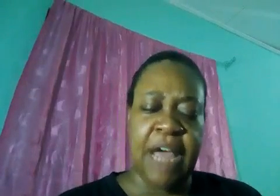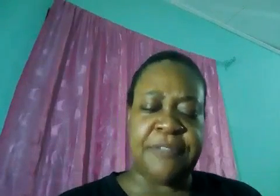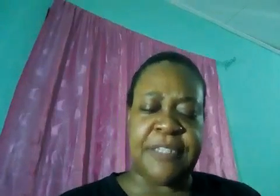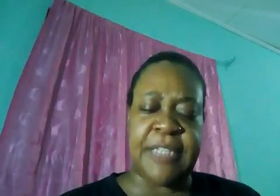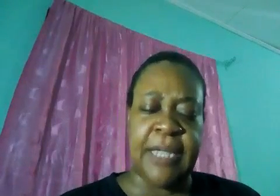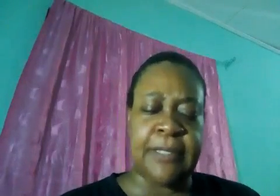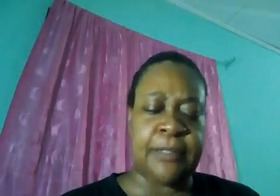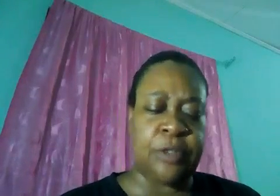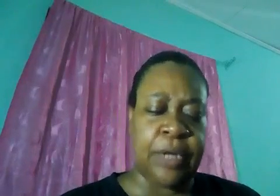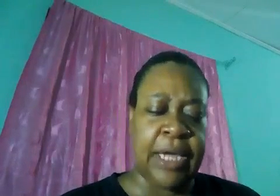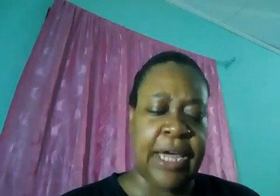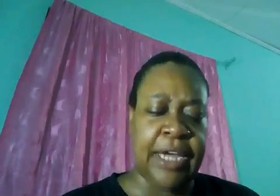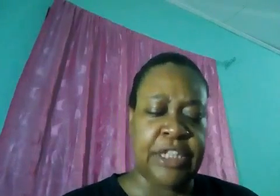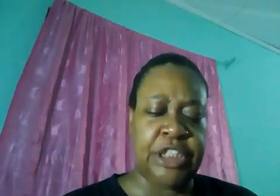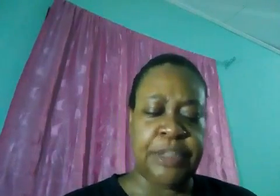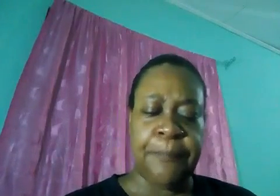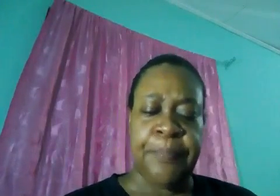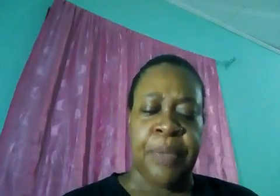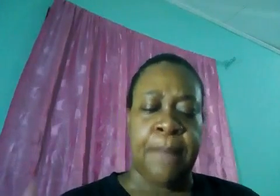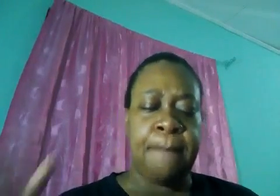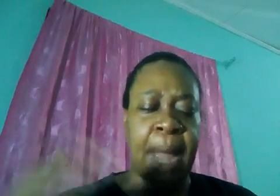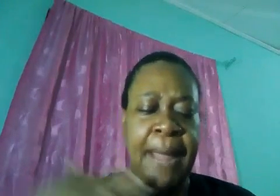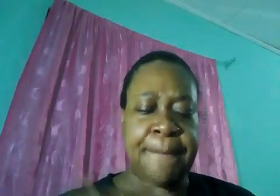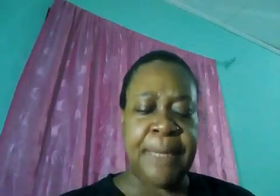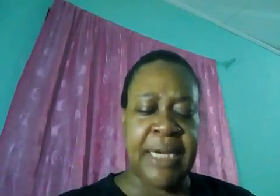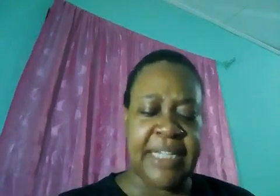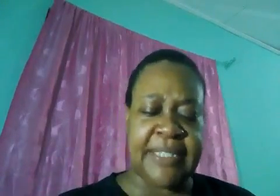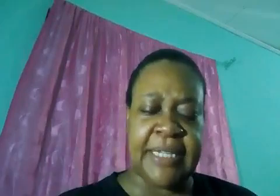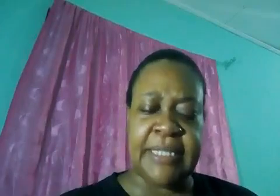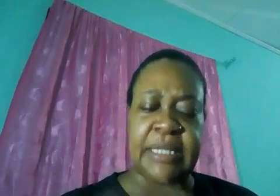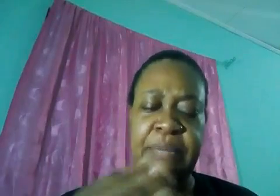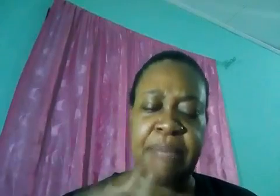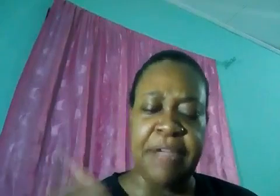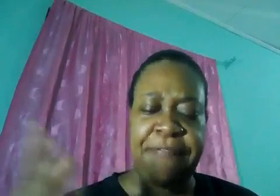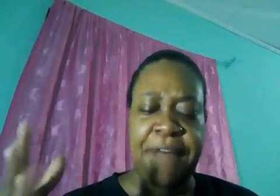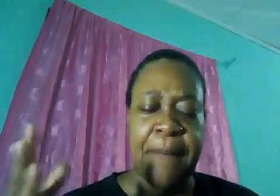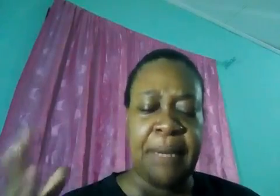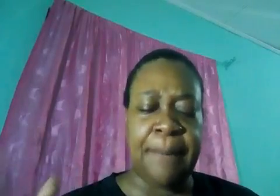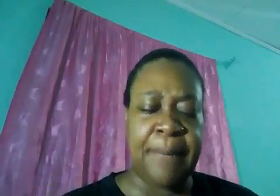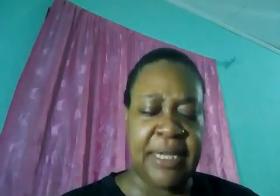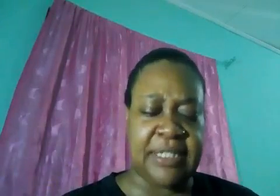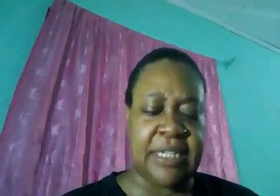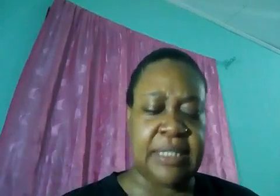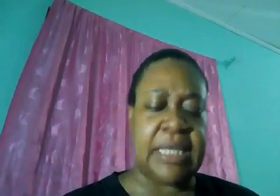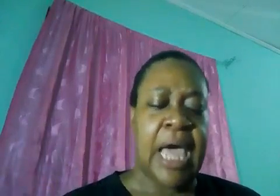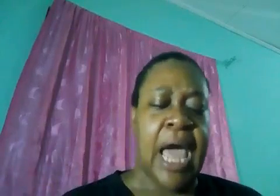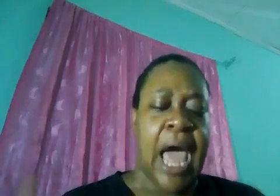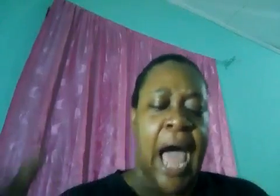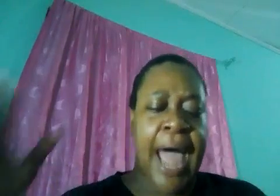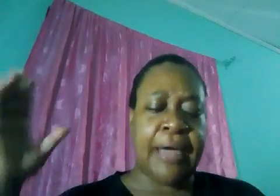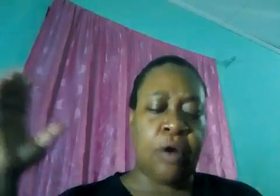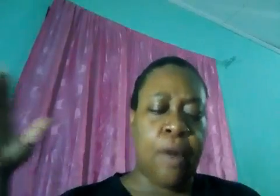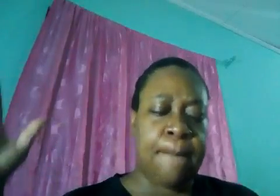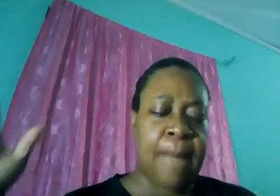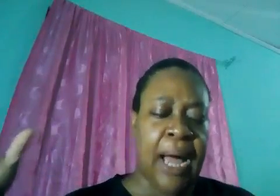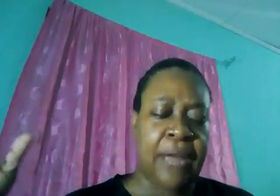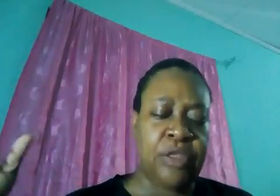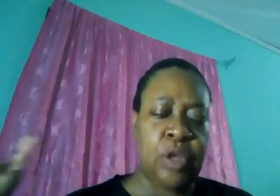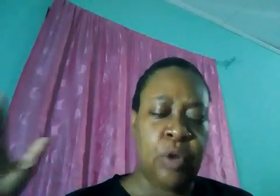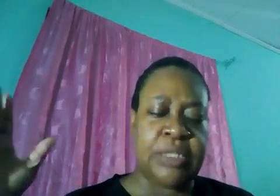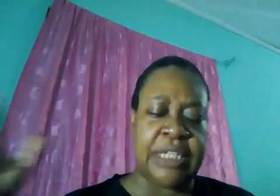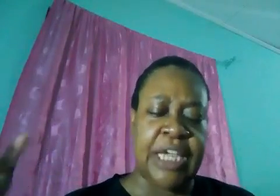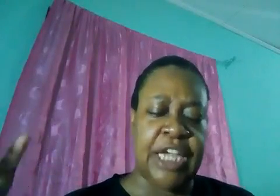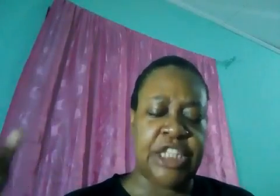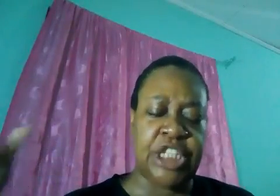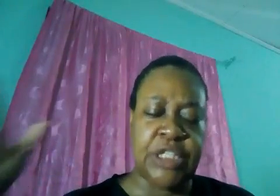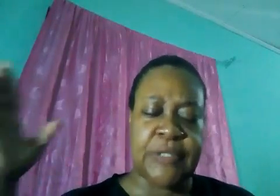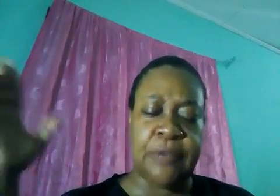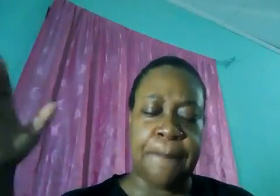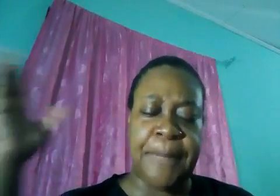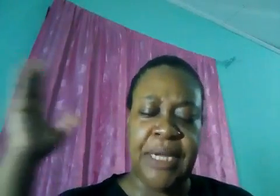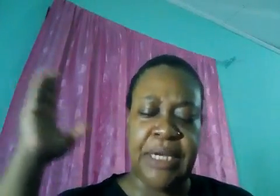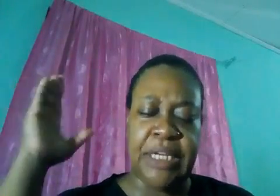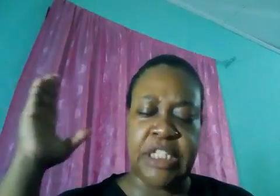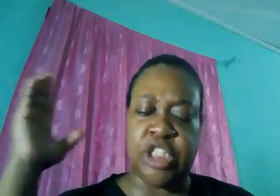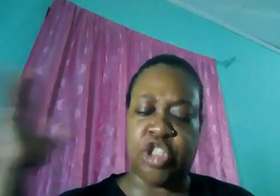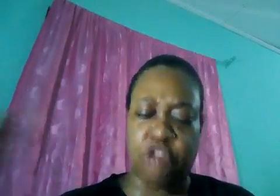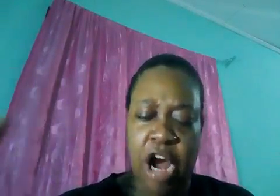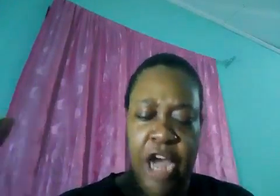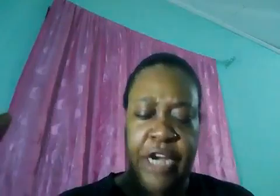sent to cage my blessings and my family blessings, I command those cages to be destroyed